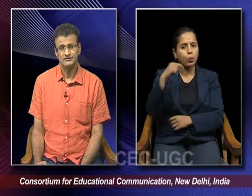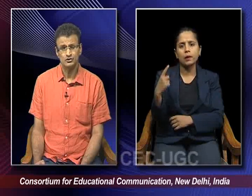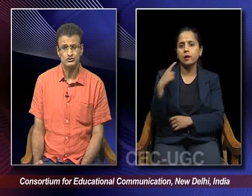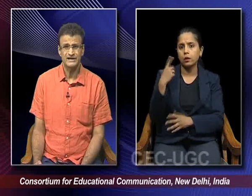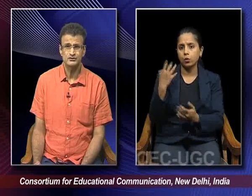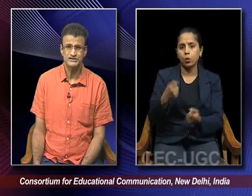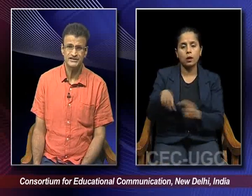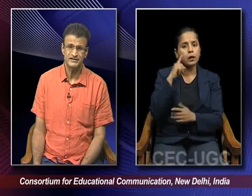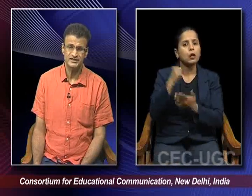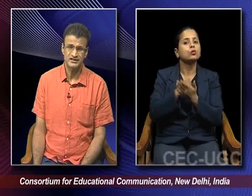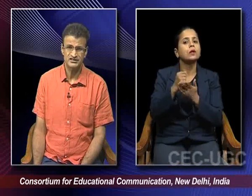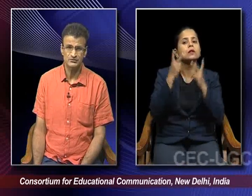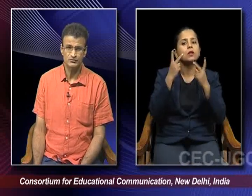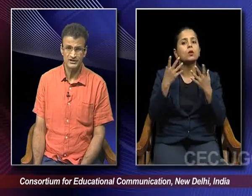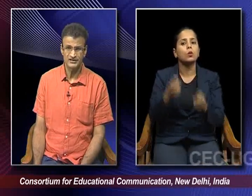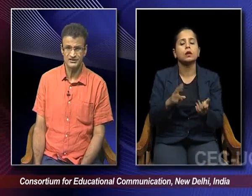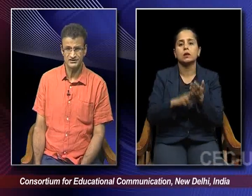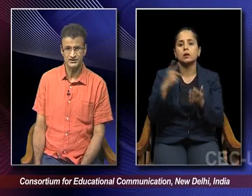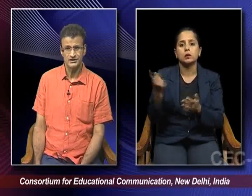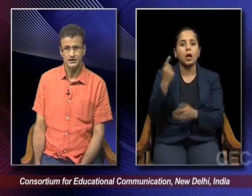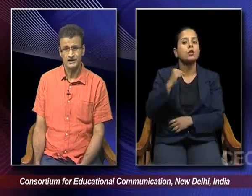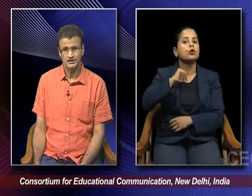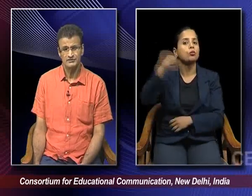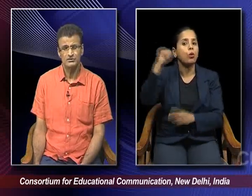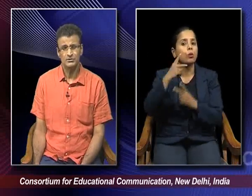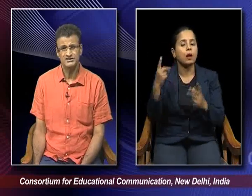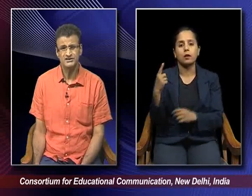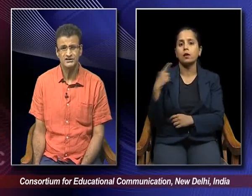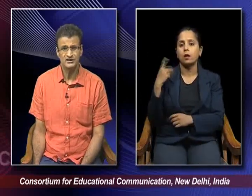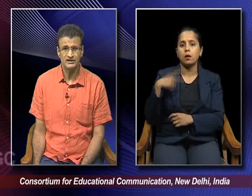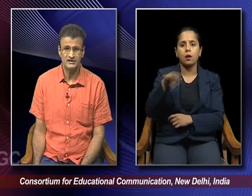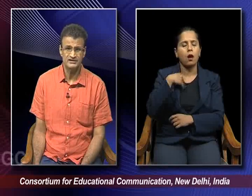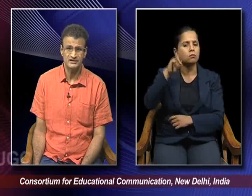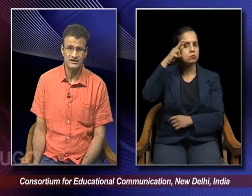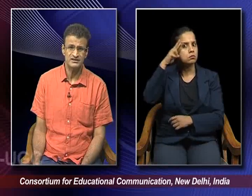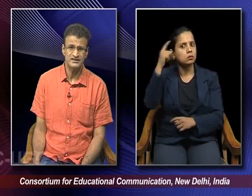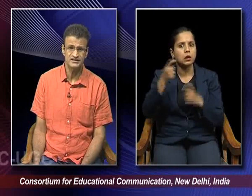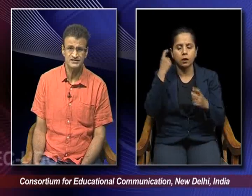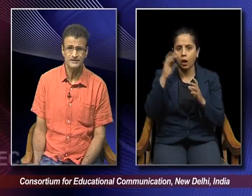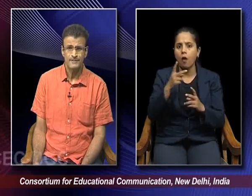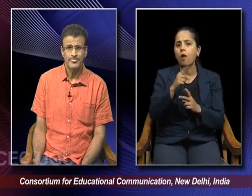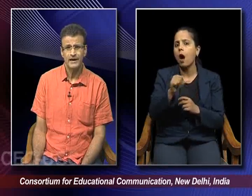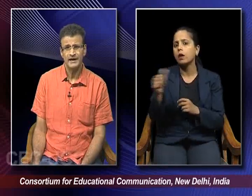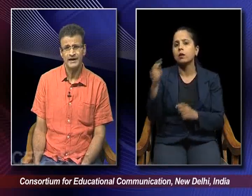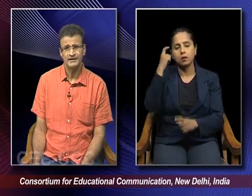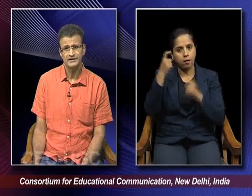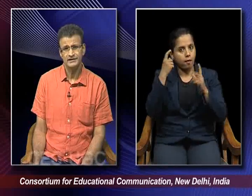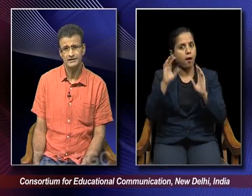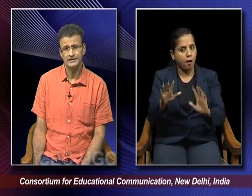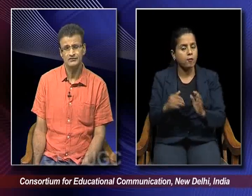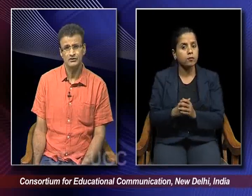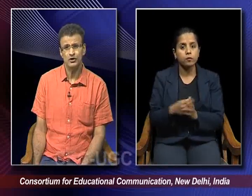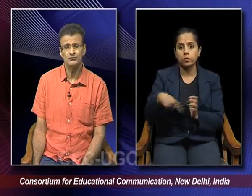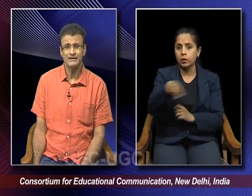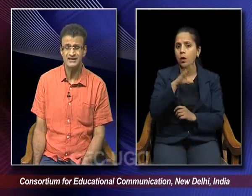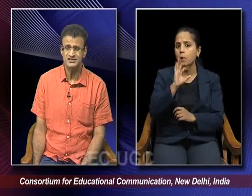they were also trying to see that the national movement leaders, they were concerned in other things, and they